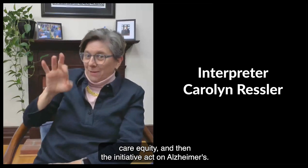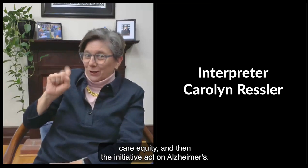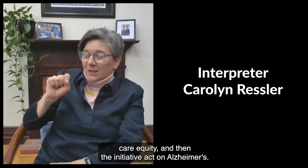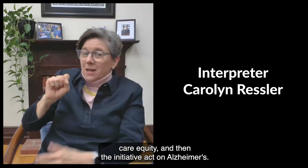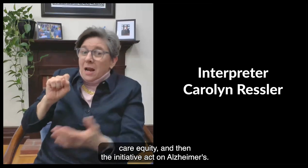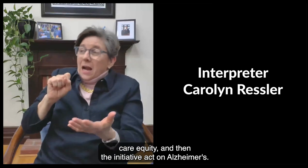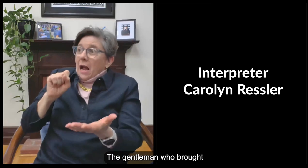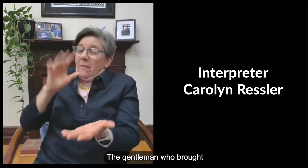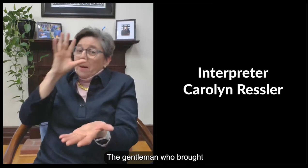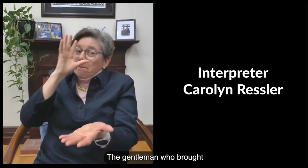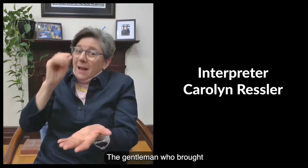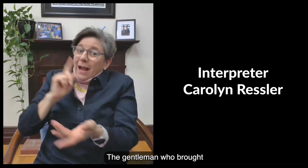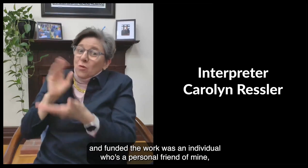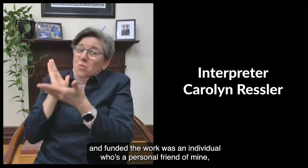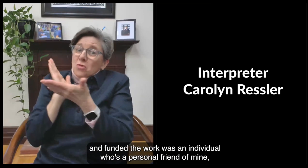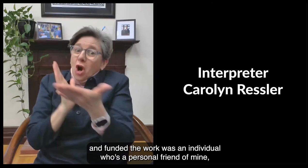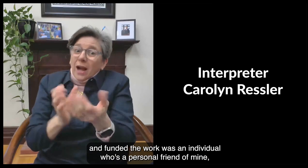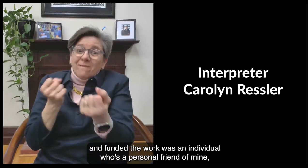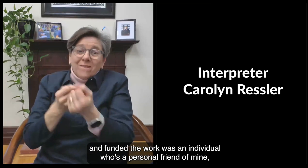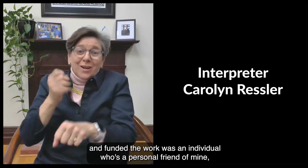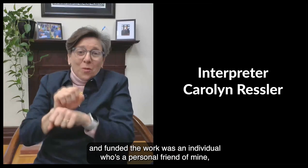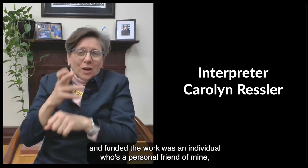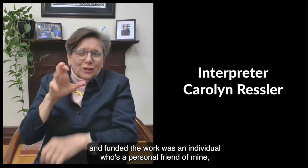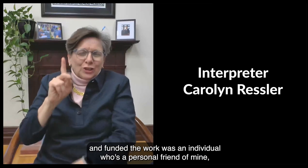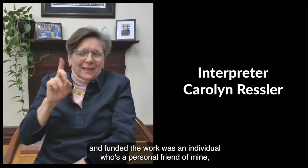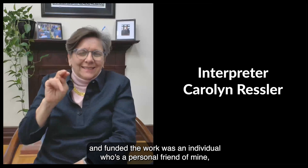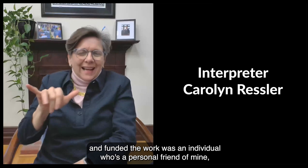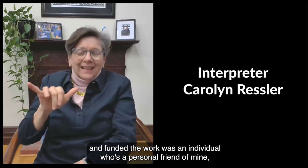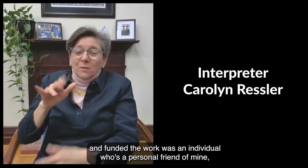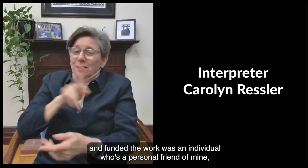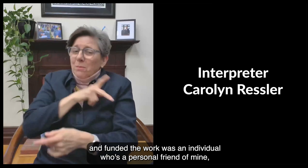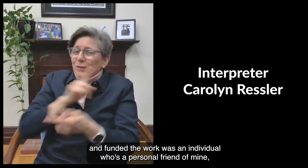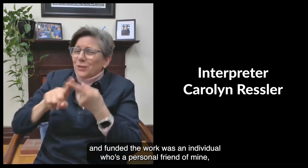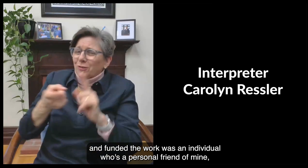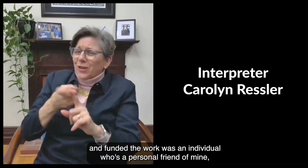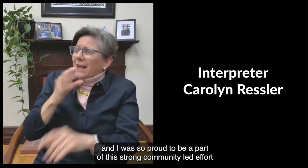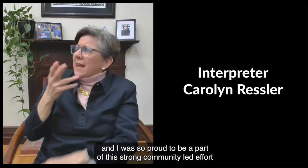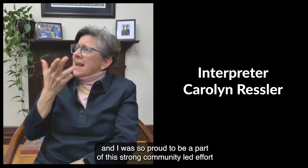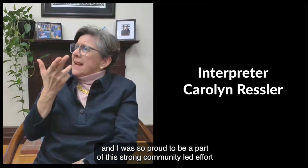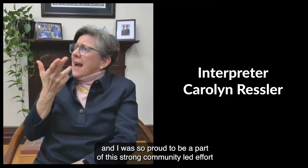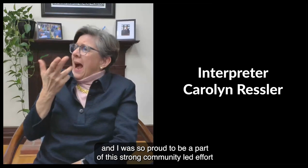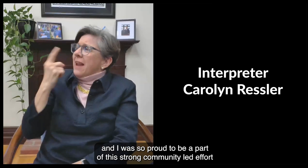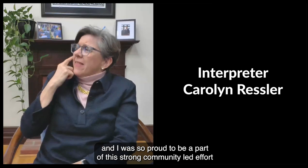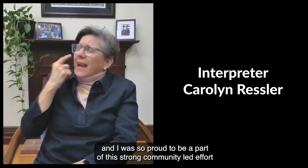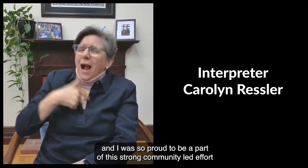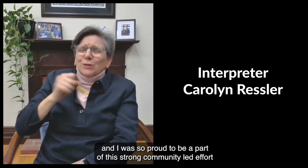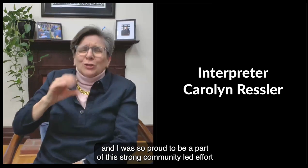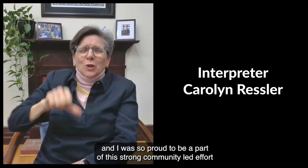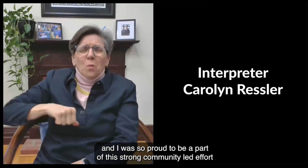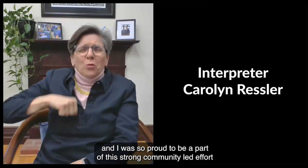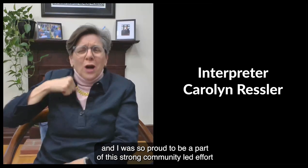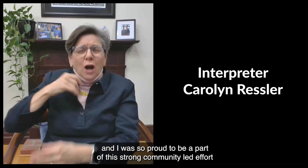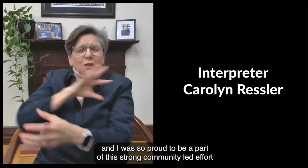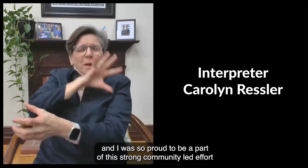and then the Initiative Act on Alzheimer's. The gentleman who brought and funded the work was an individual who's a personal friend of mine.